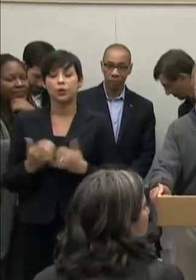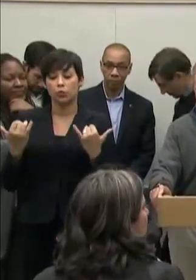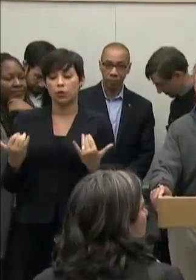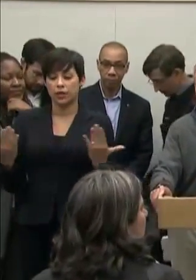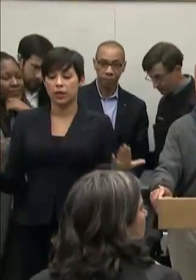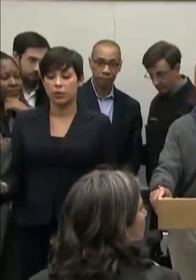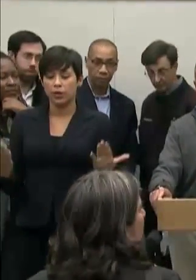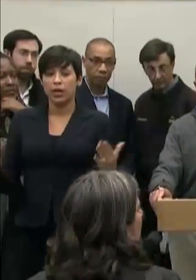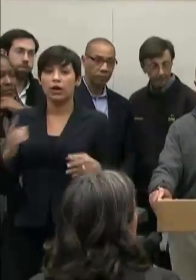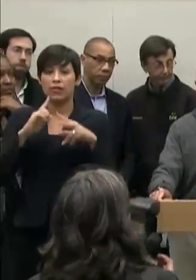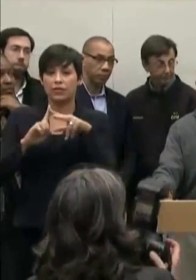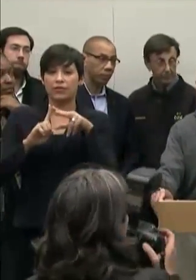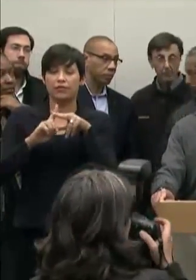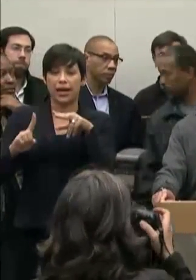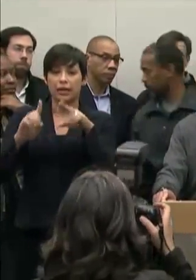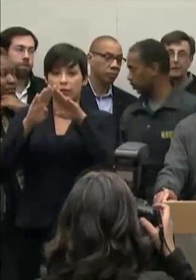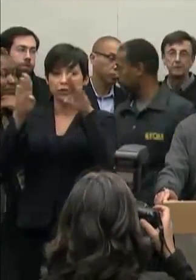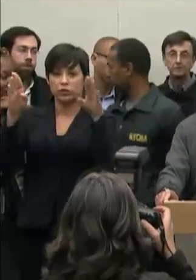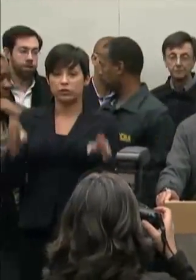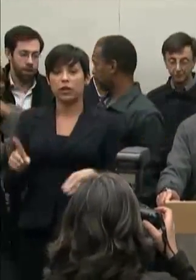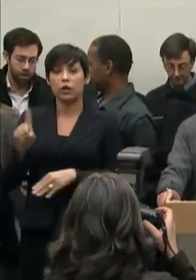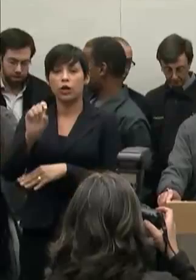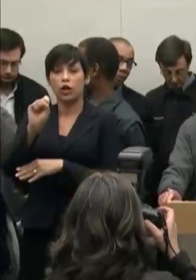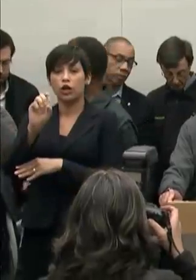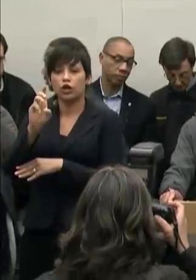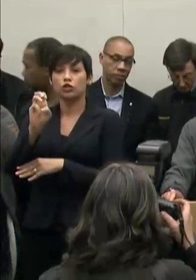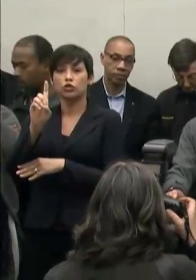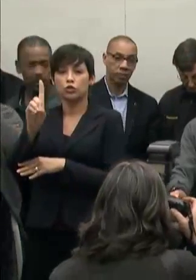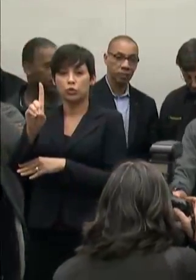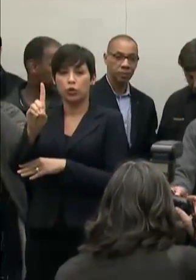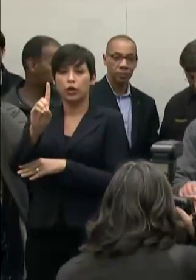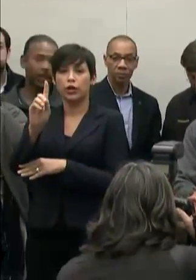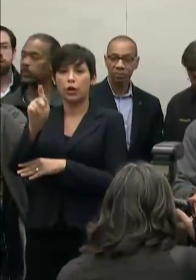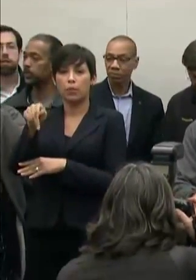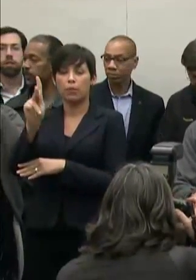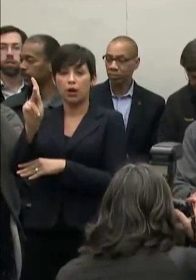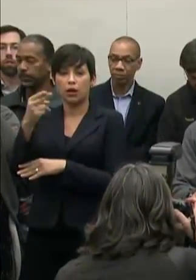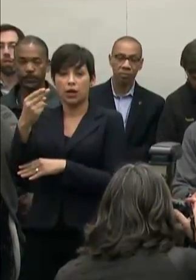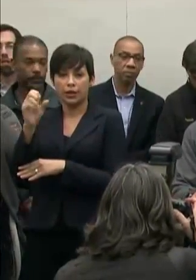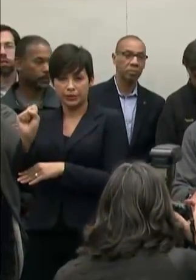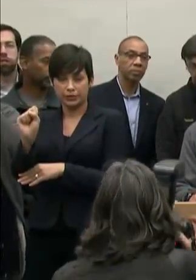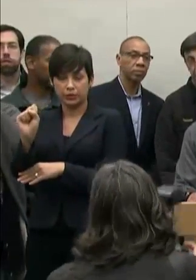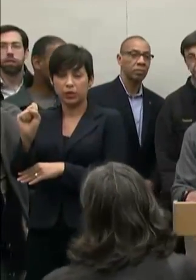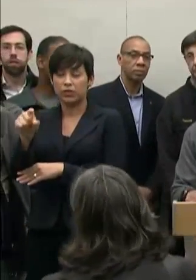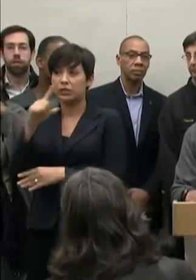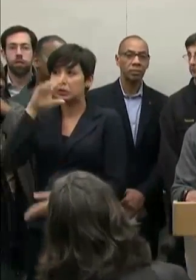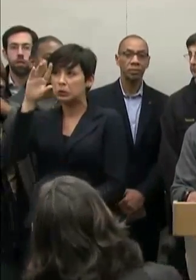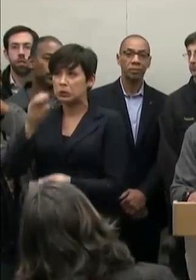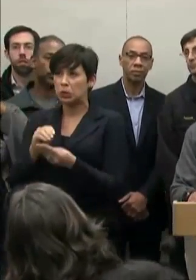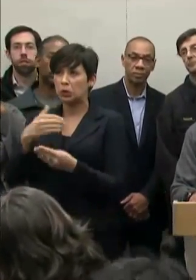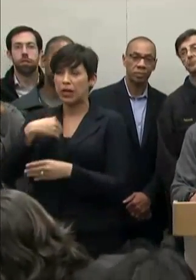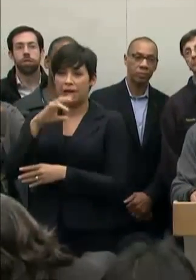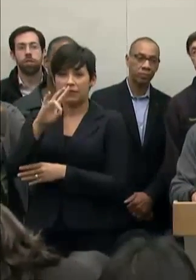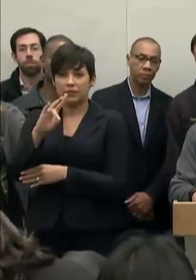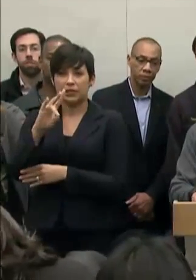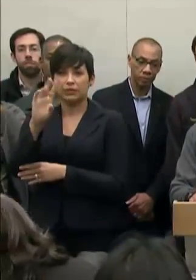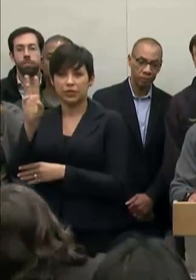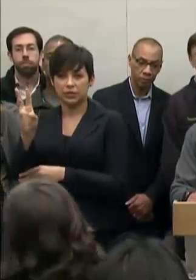shelter at Seward Park High School, one of the 76 evacuation shelters located in public schools around the